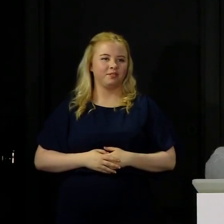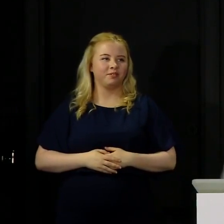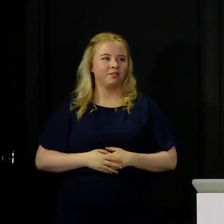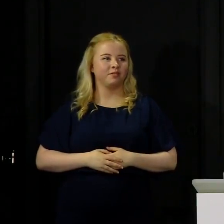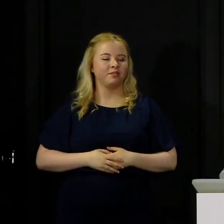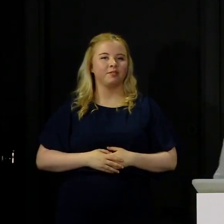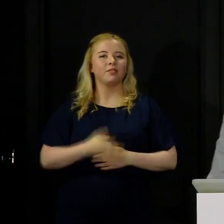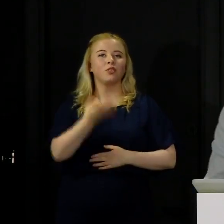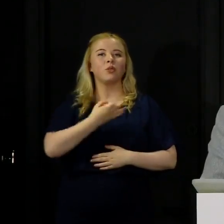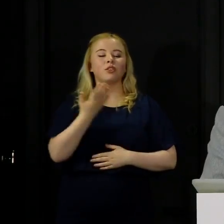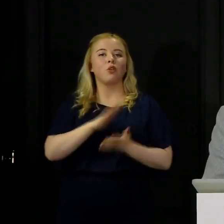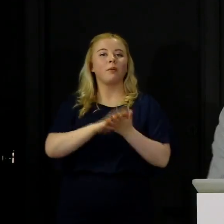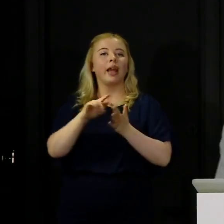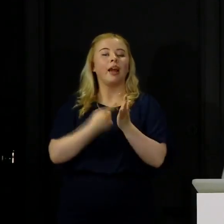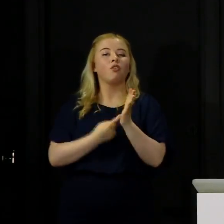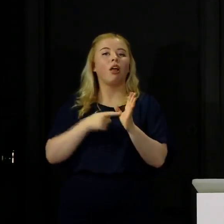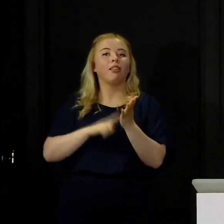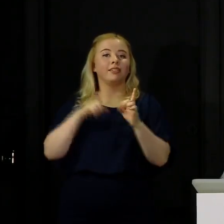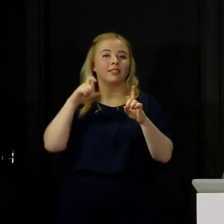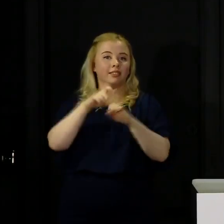Alistair Grant from The Herald.